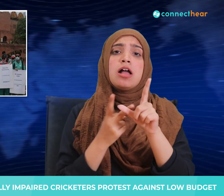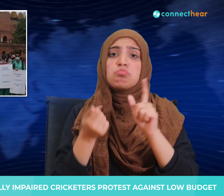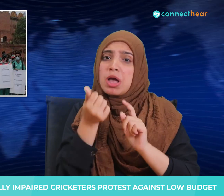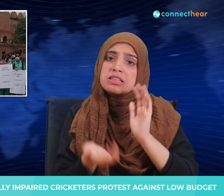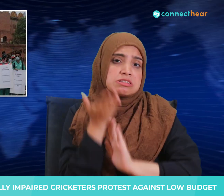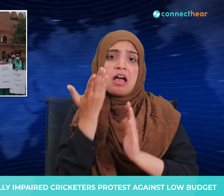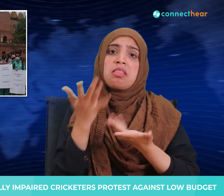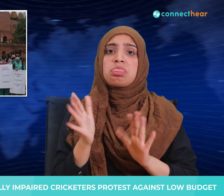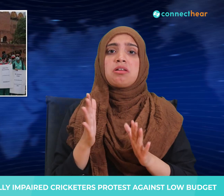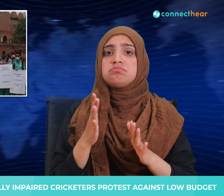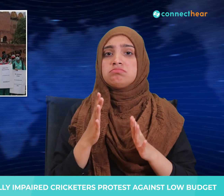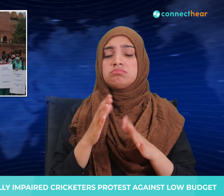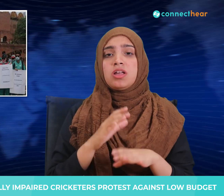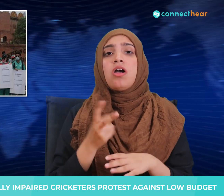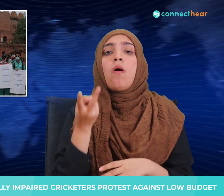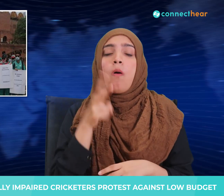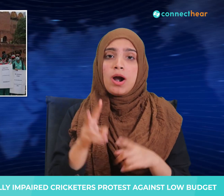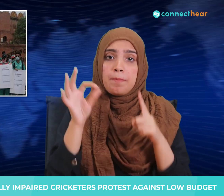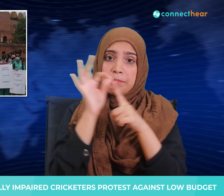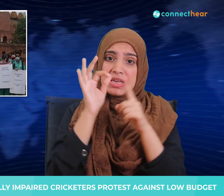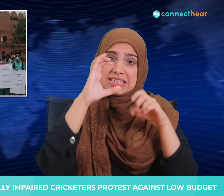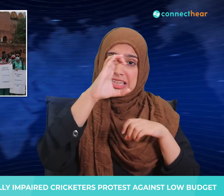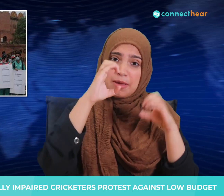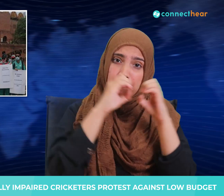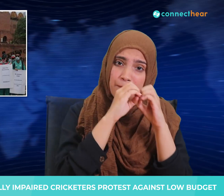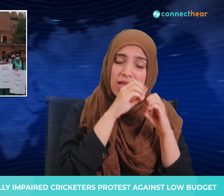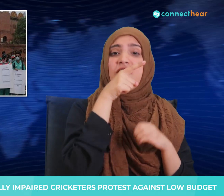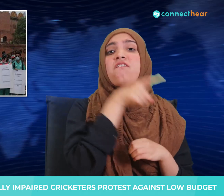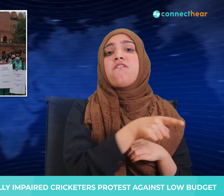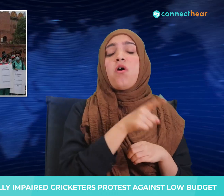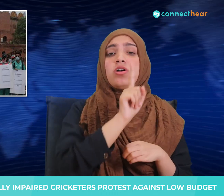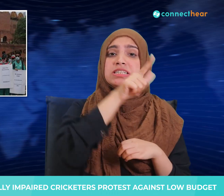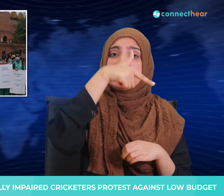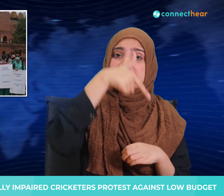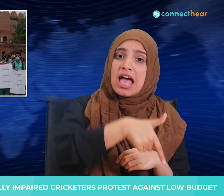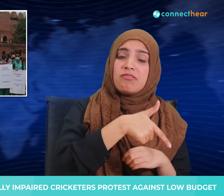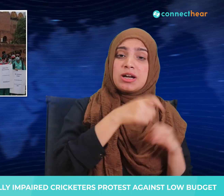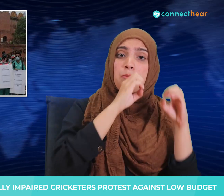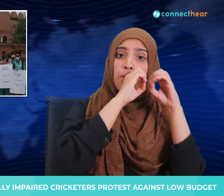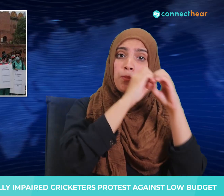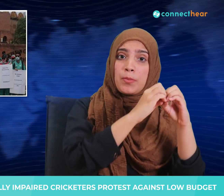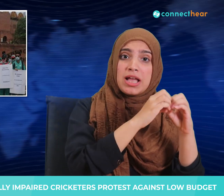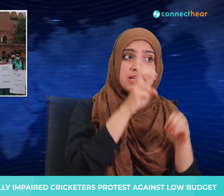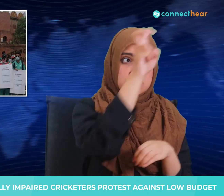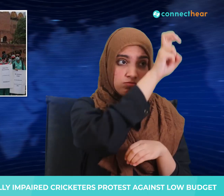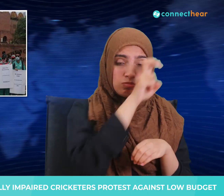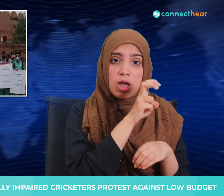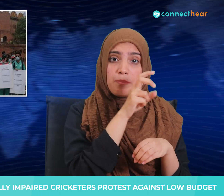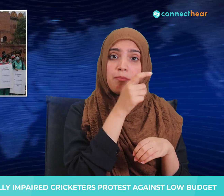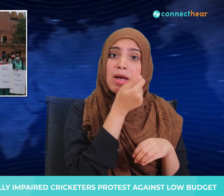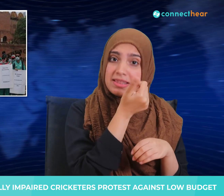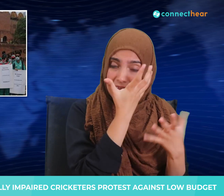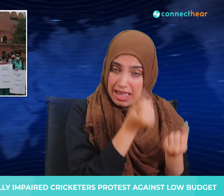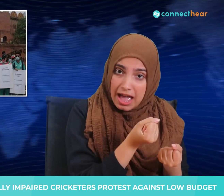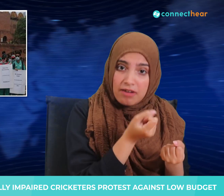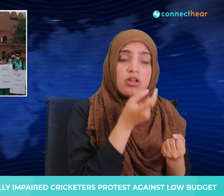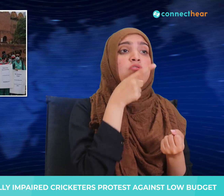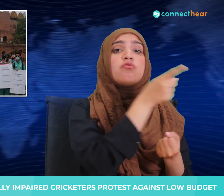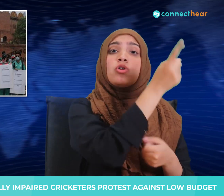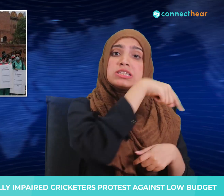The sources said the PCB allocated 17 million rupees as annual budget for the Blind Cricket Council.